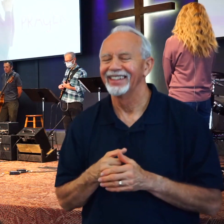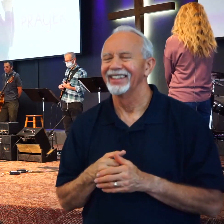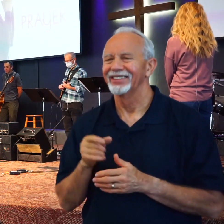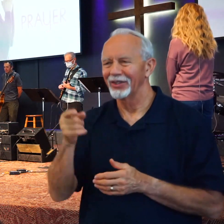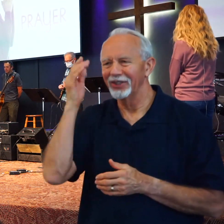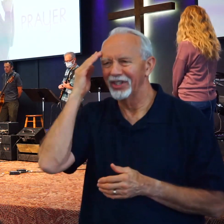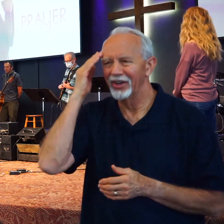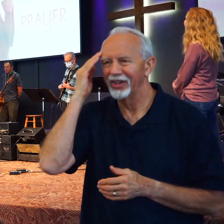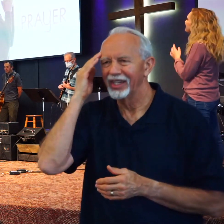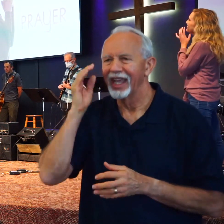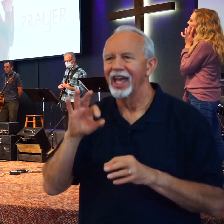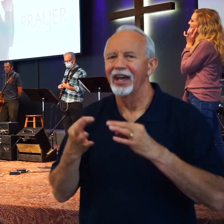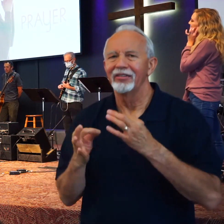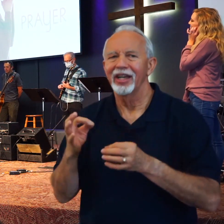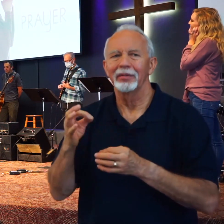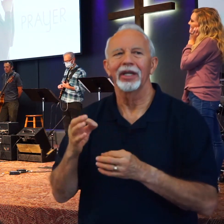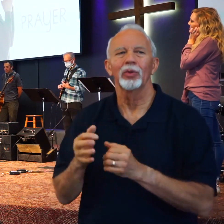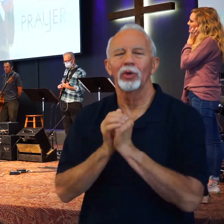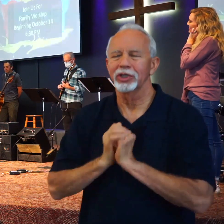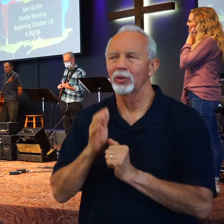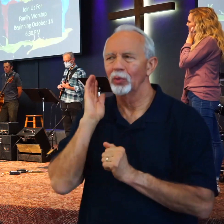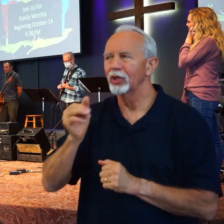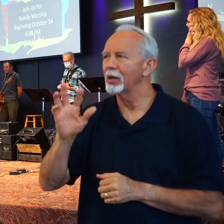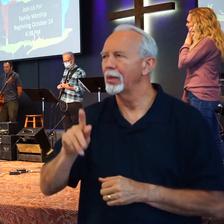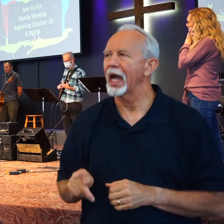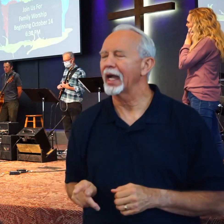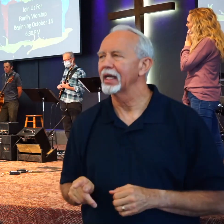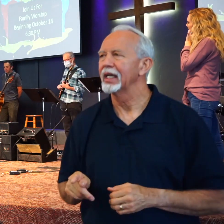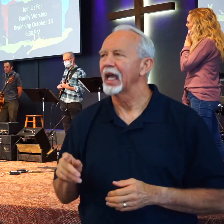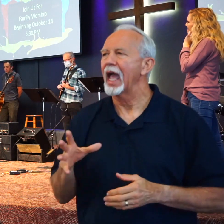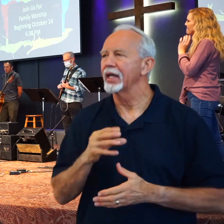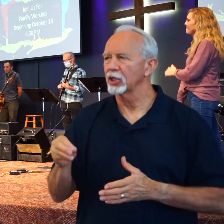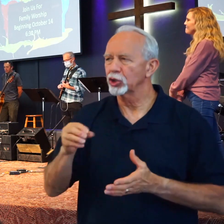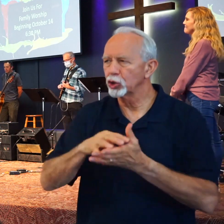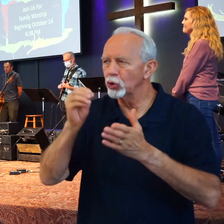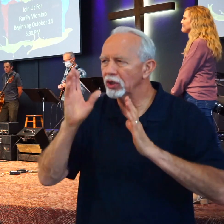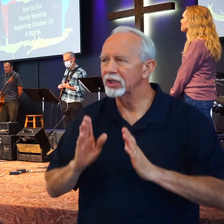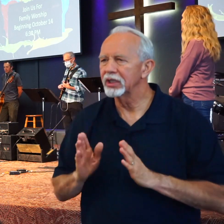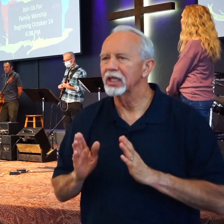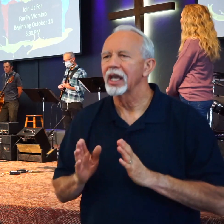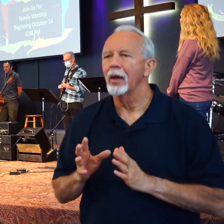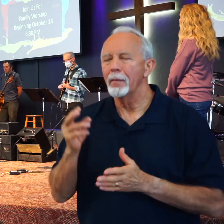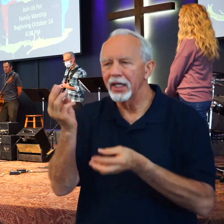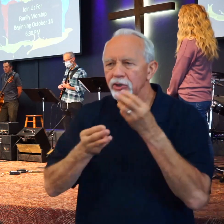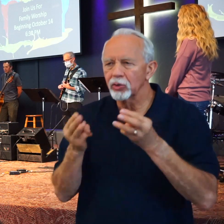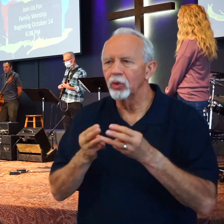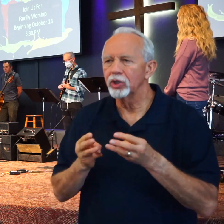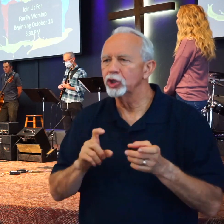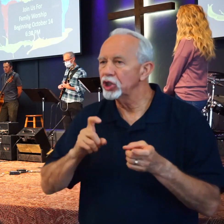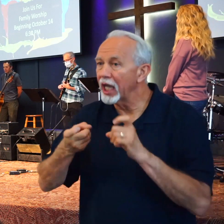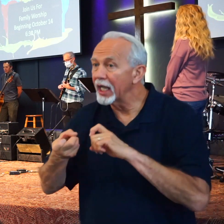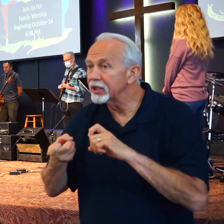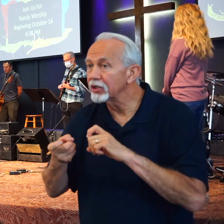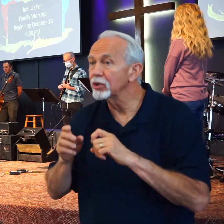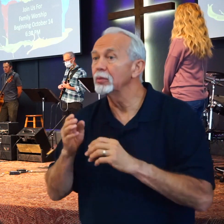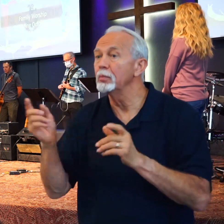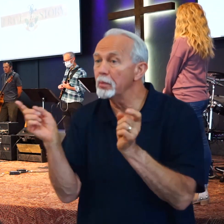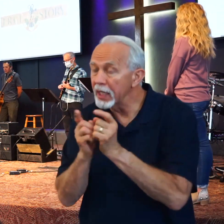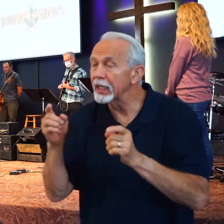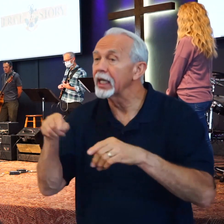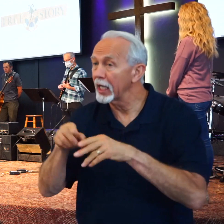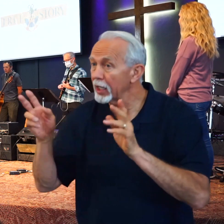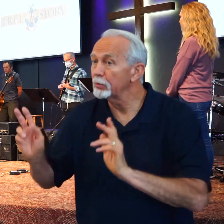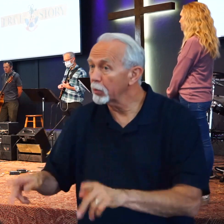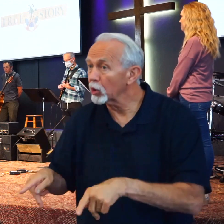you know, the family worship will return, and that's also when student ministry will shift into meeting in person as well